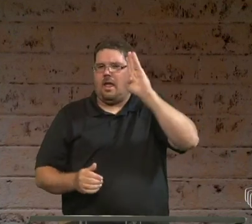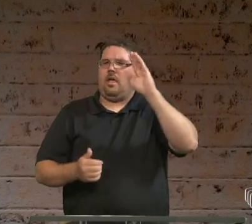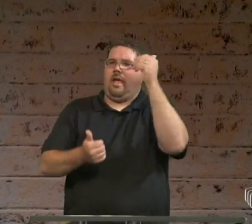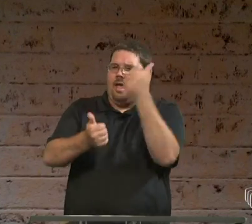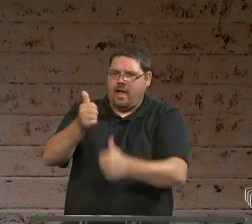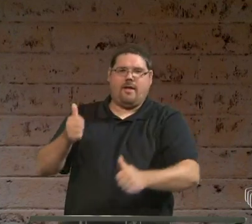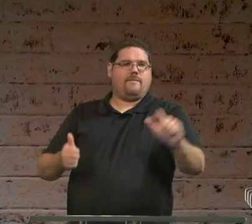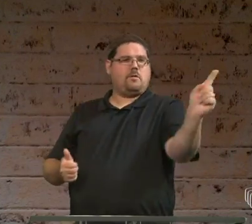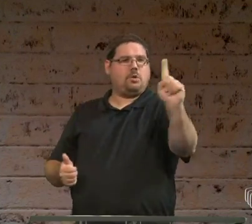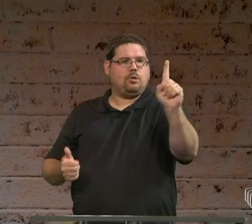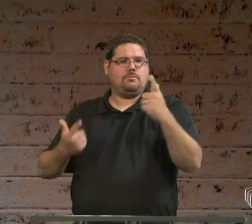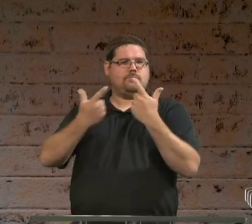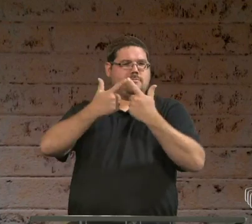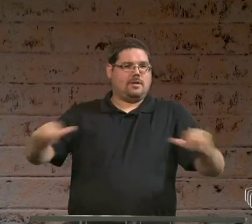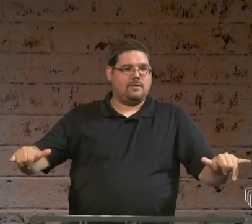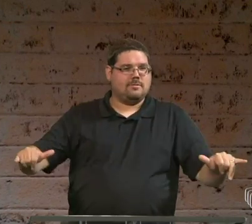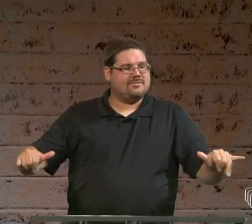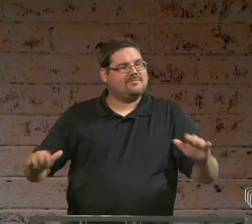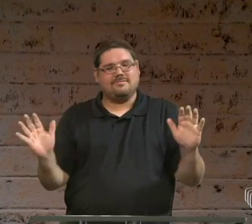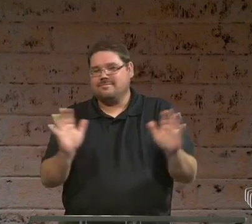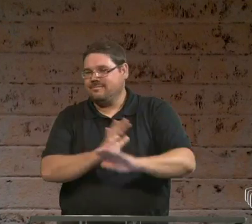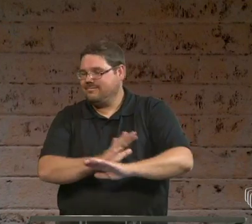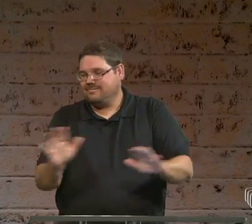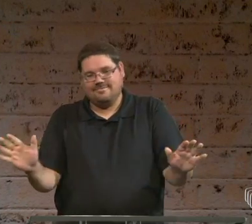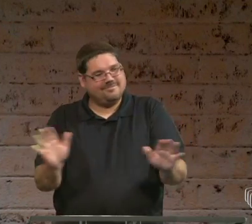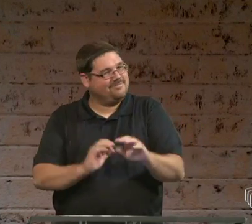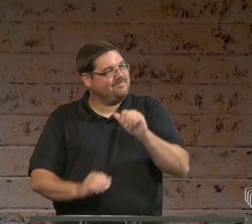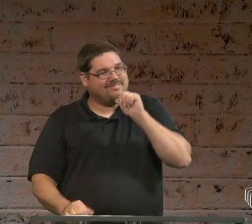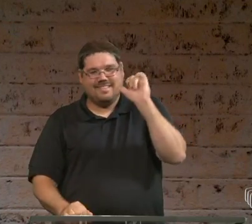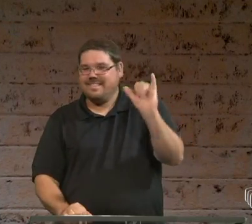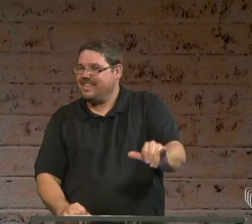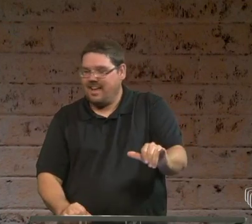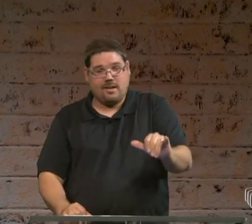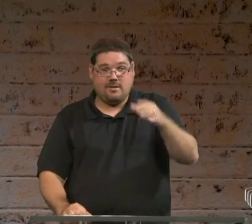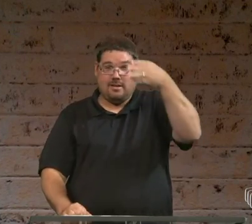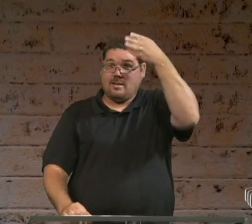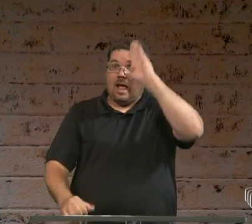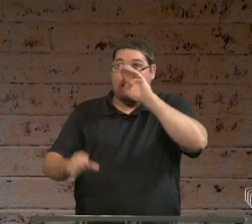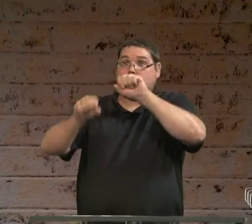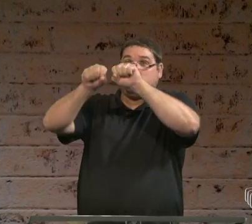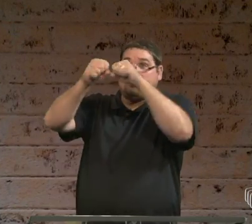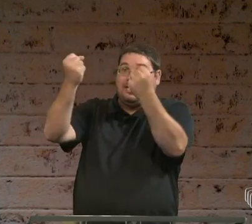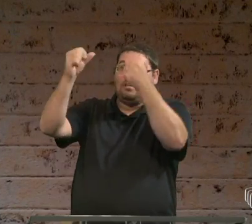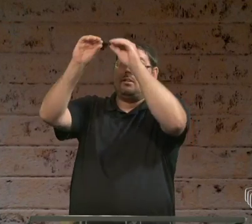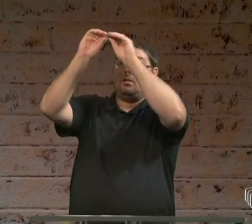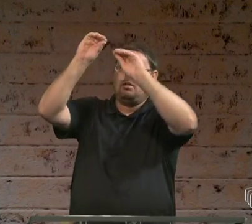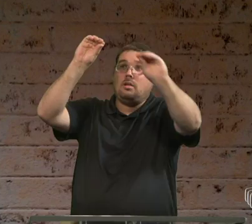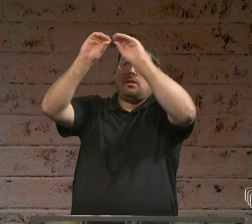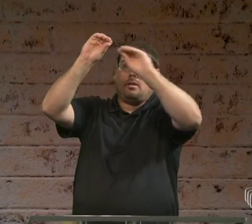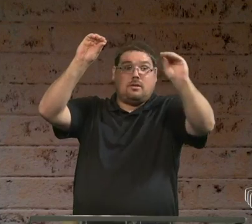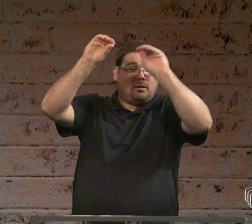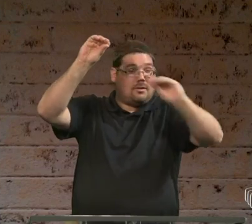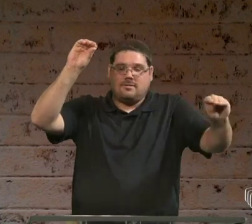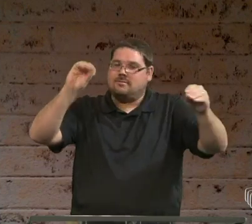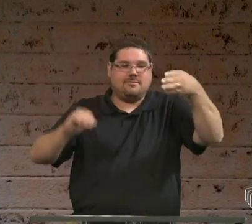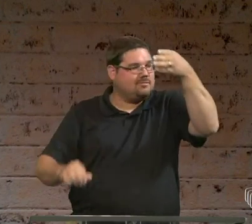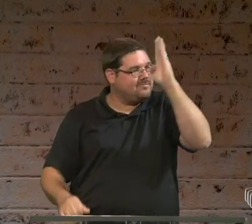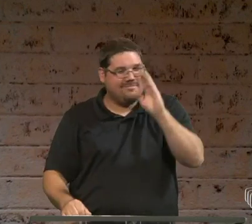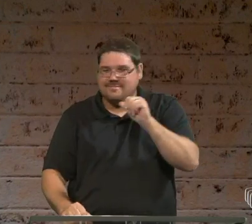paper's everywhere. That's just like God is everywhere. No, I'm sorry, that's not the same idea. We can't break God